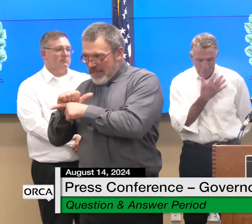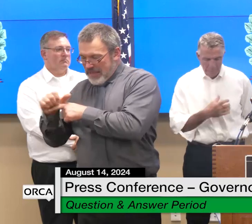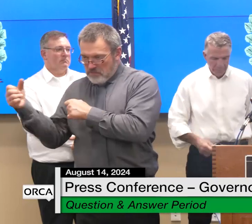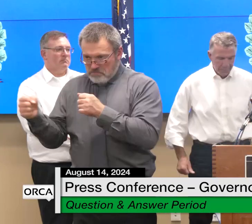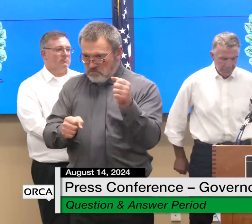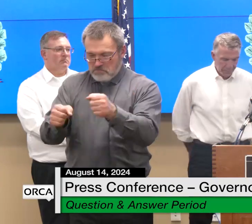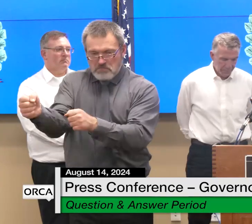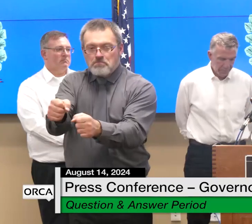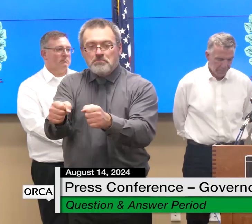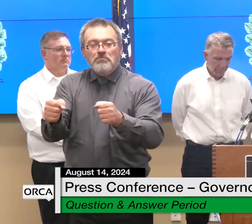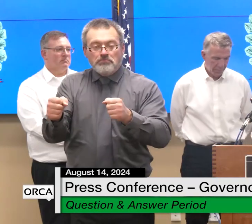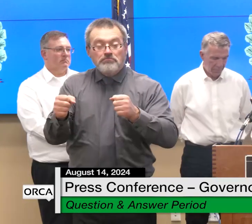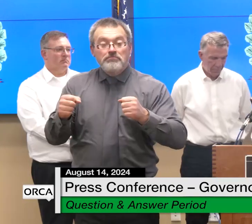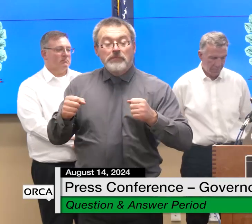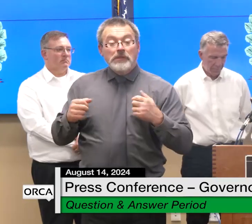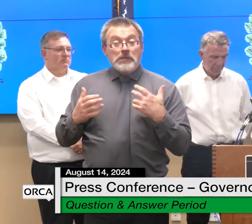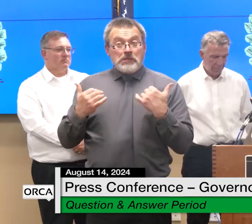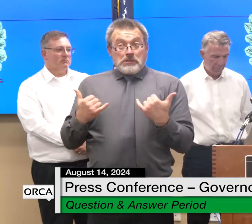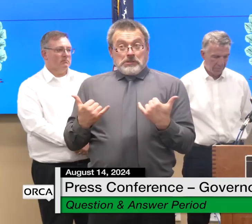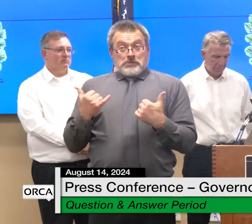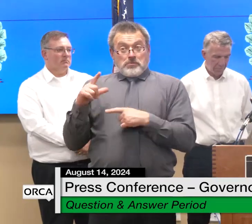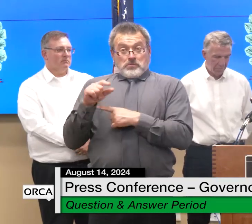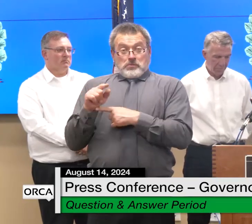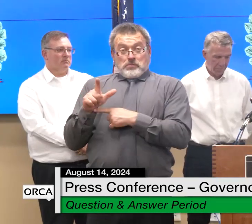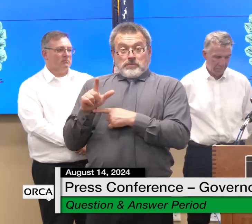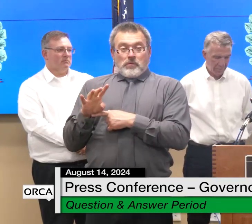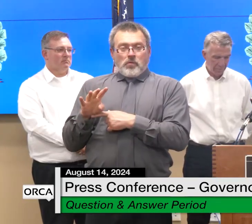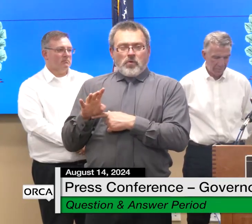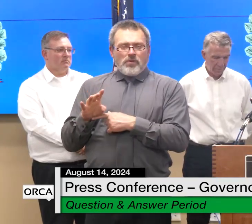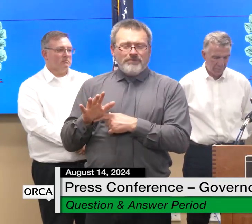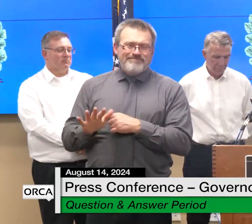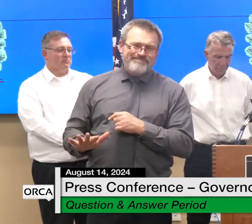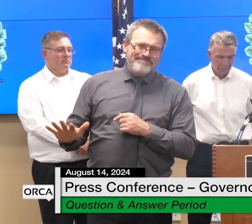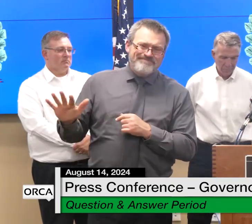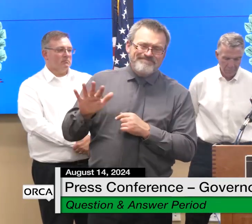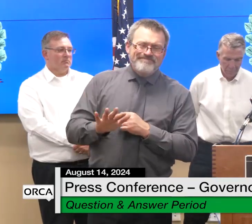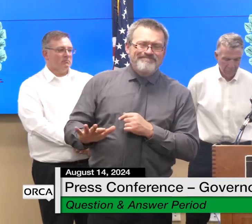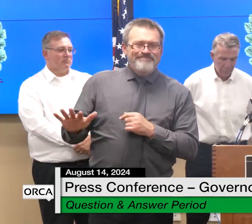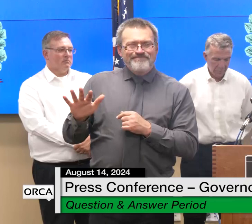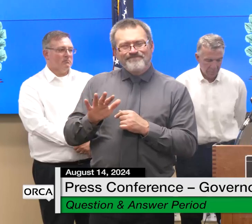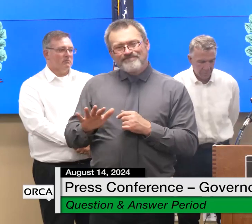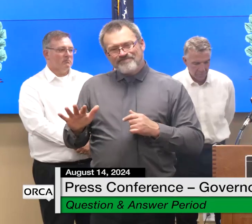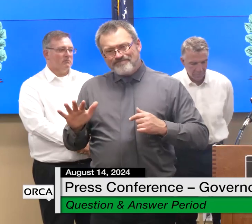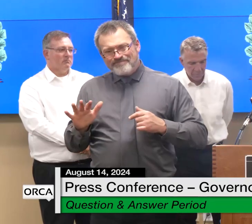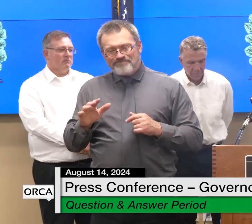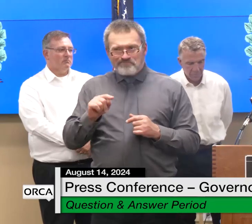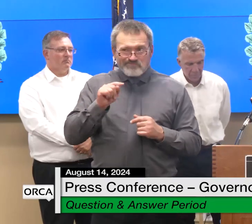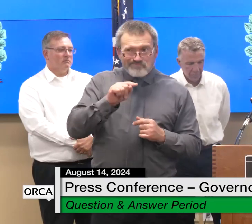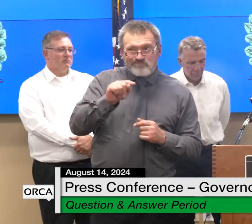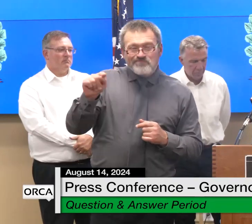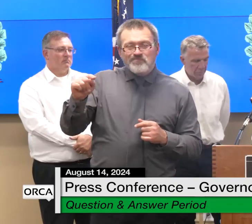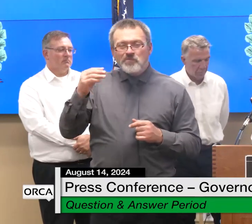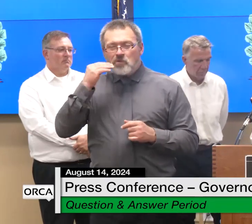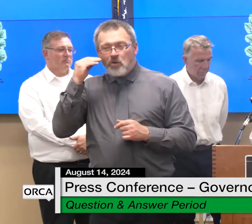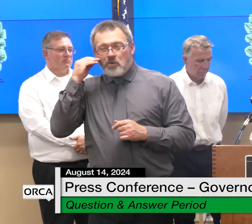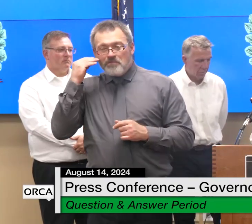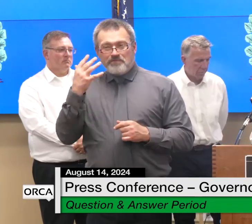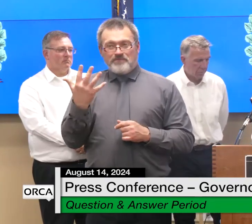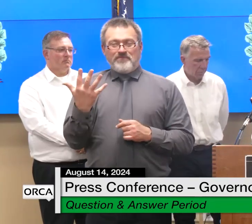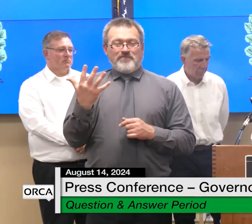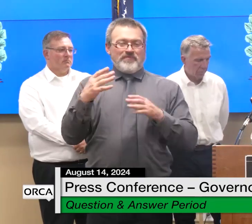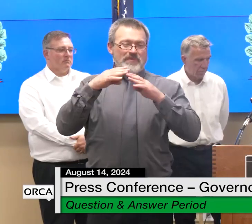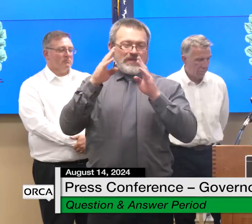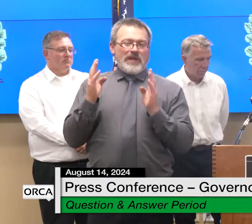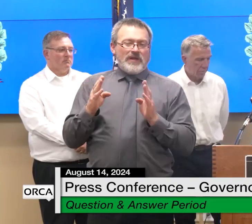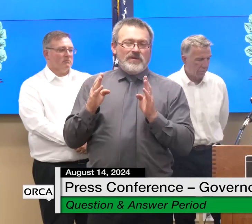around, based on a rough estimate of the number of households impacted, we have 5 bridge case managers in place.